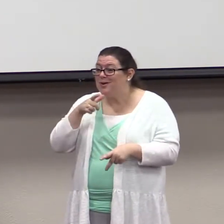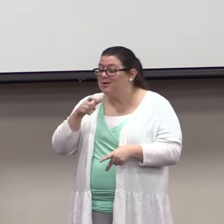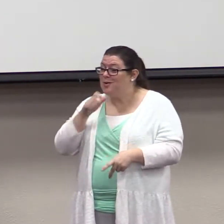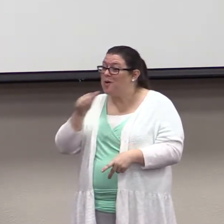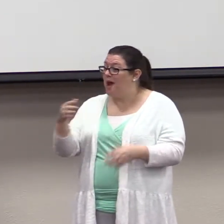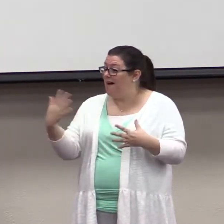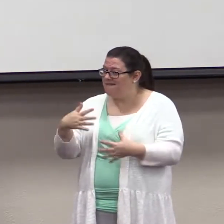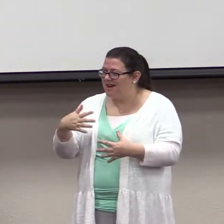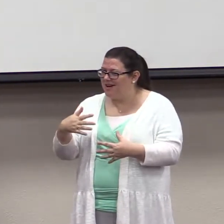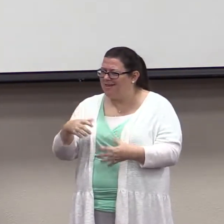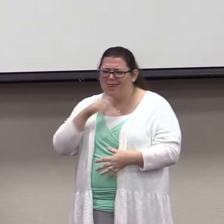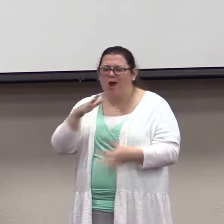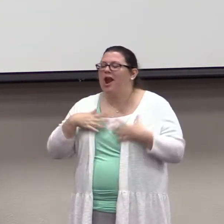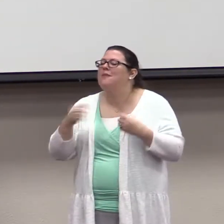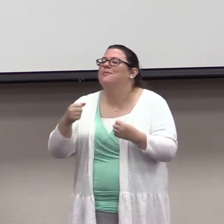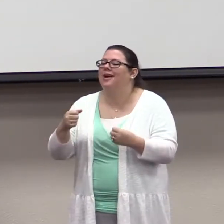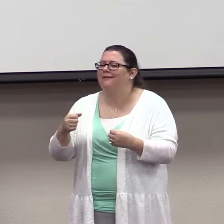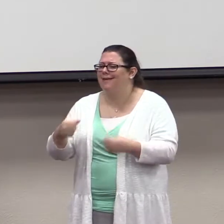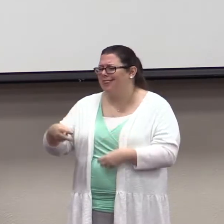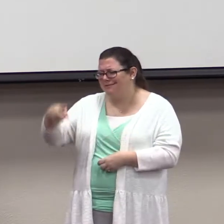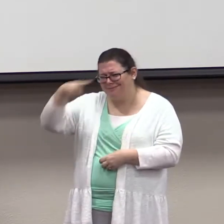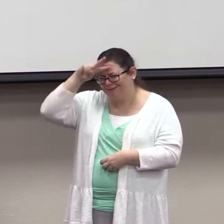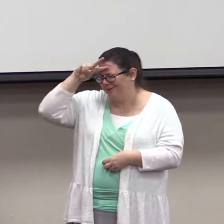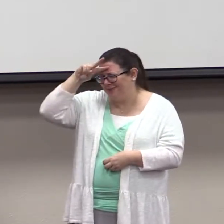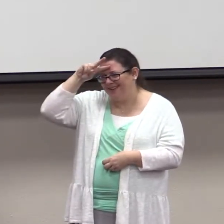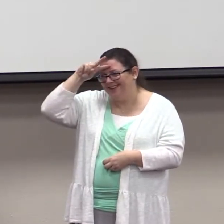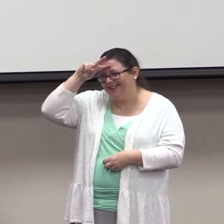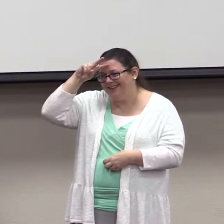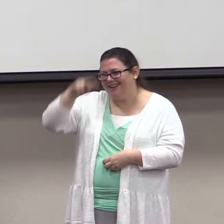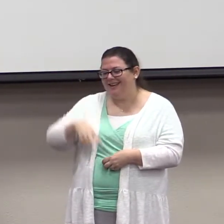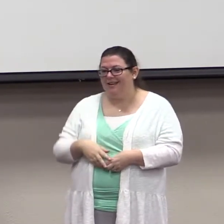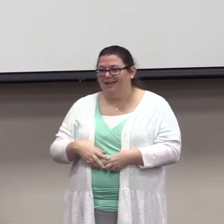they don't fear what they should, they're soon going to be dead.